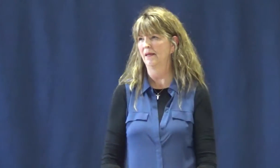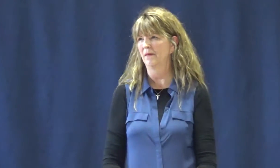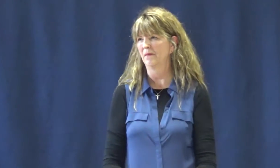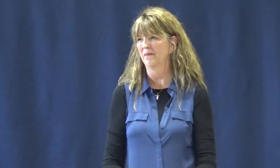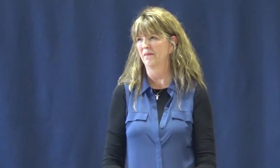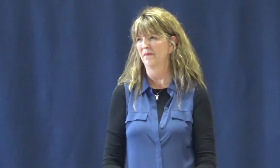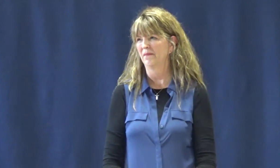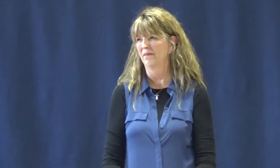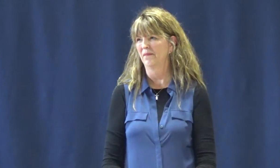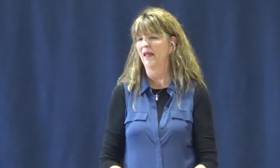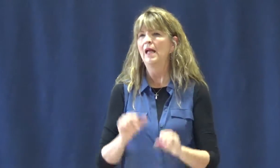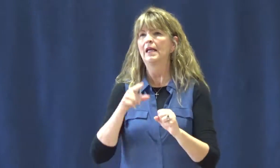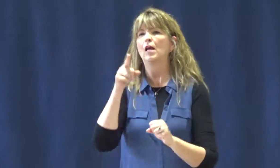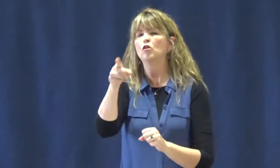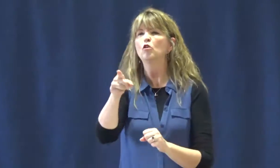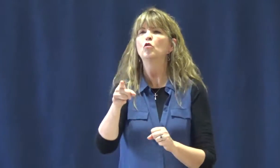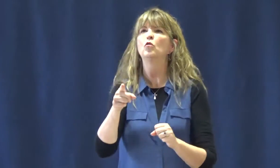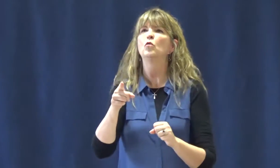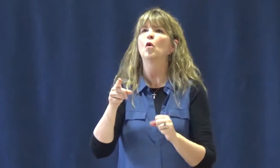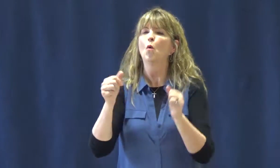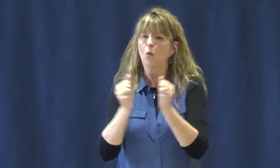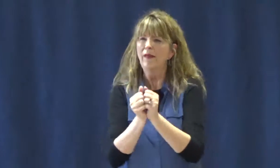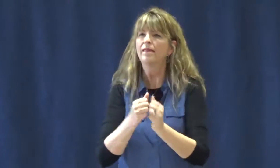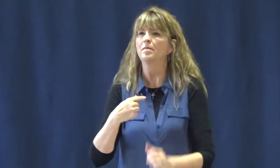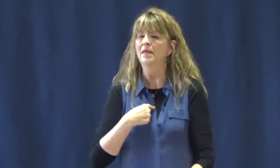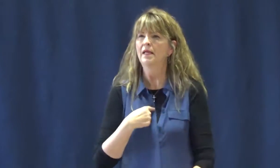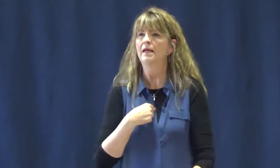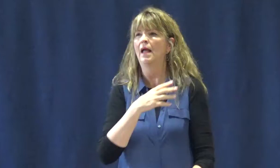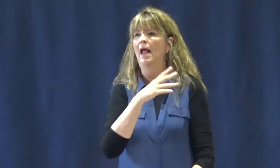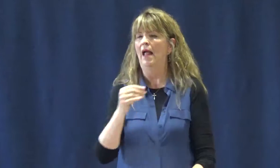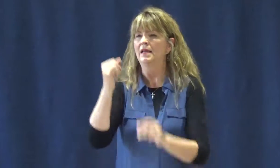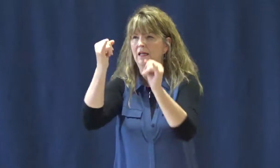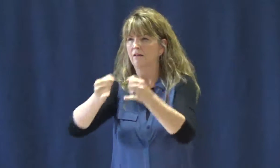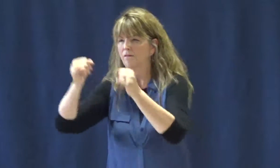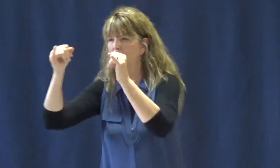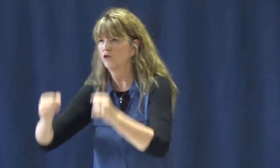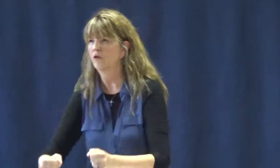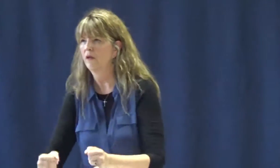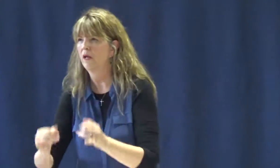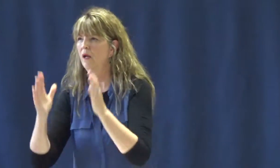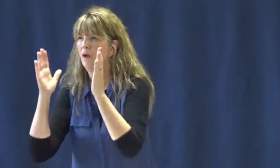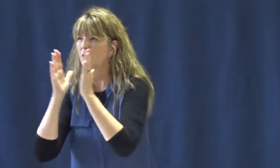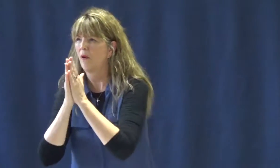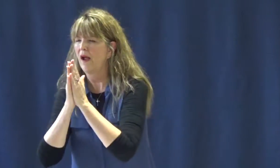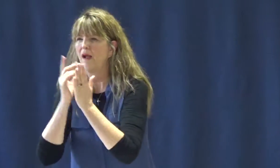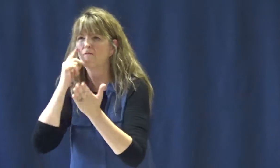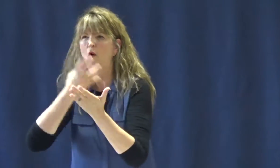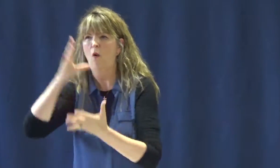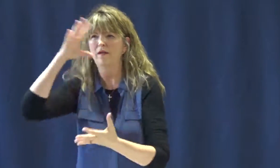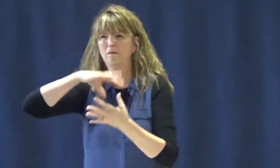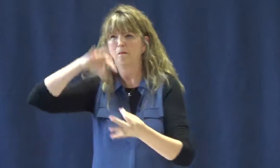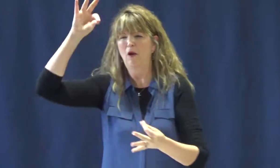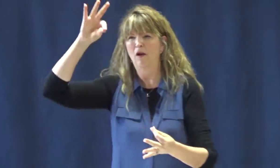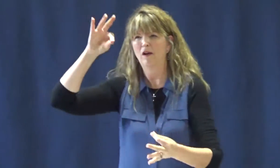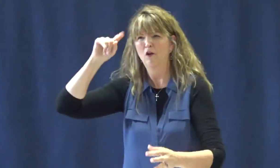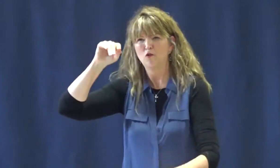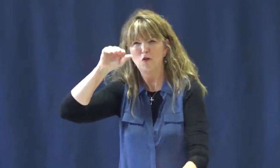do that with me? With me, a along with each individual, can we pray for the